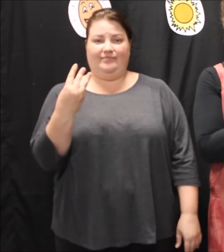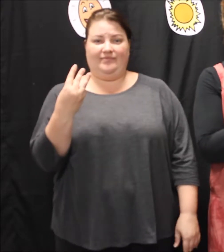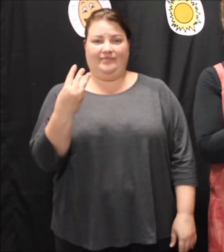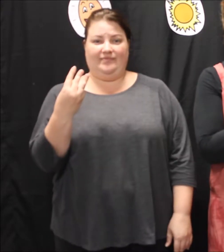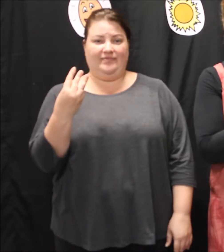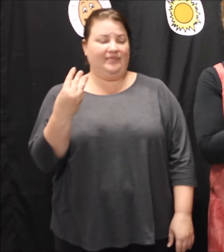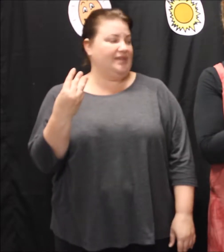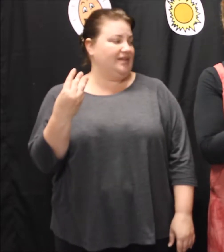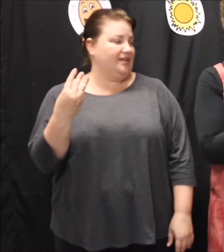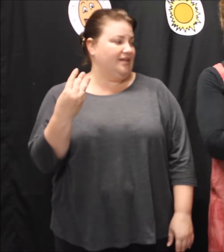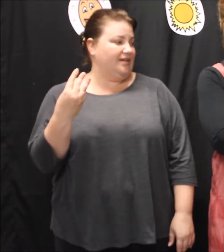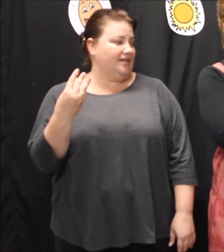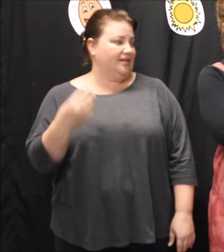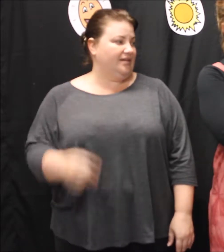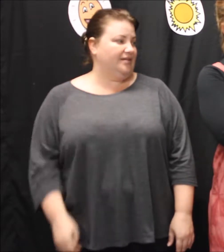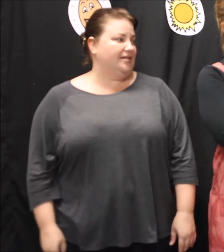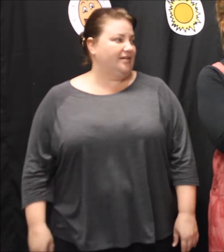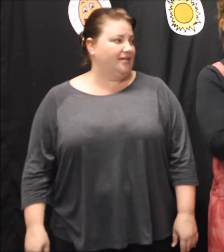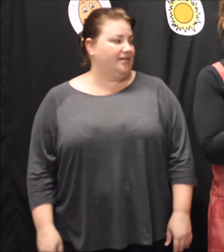3.